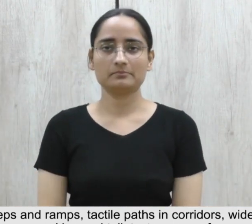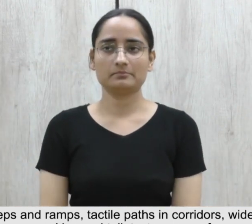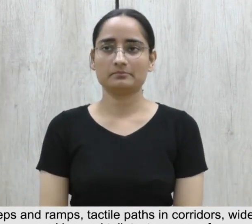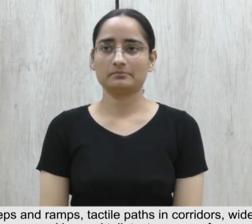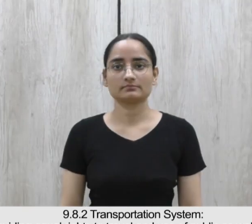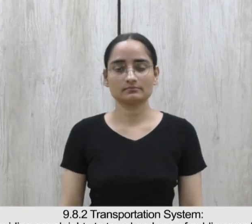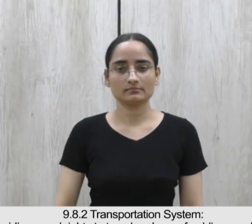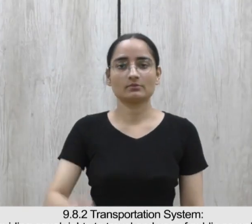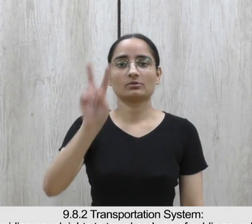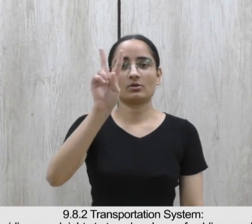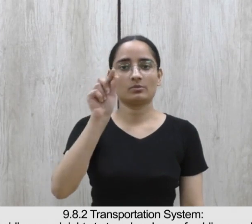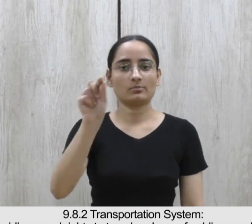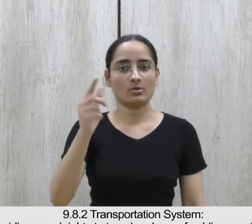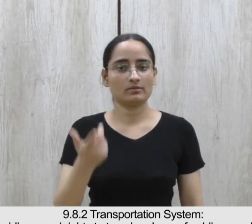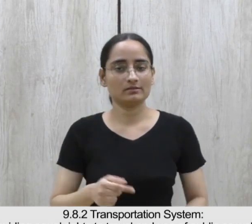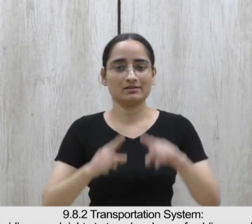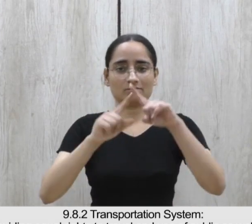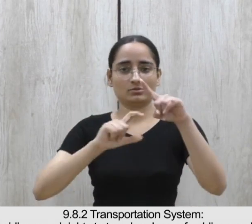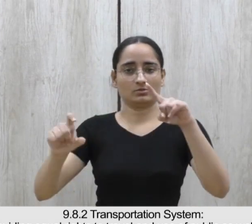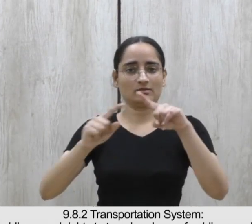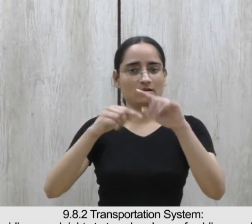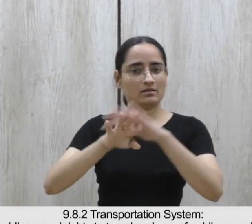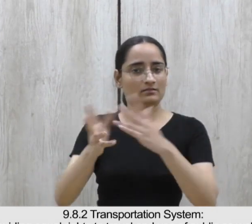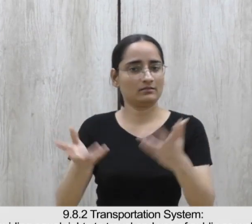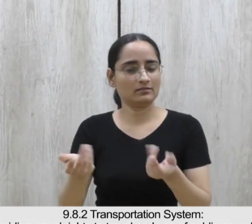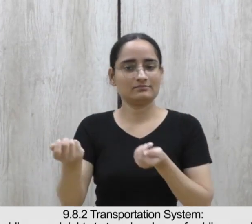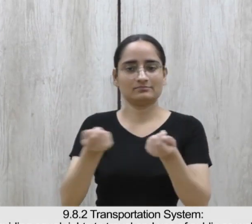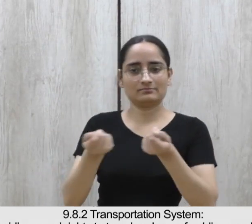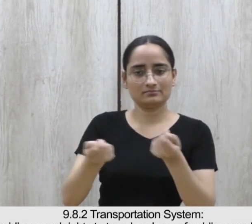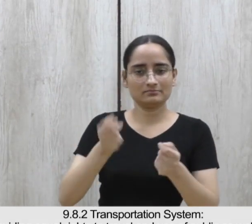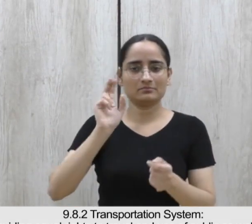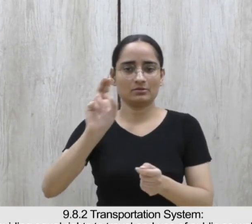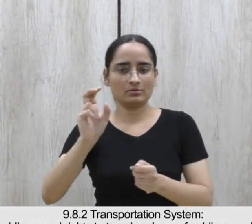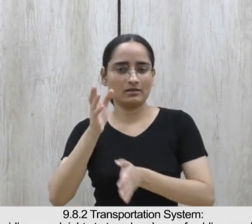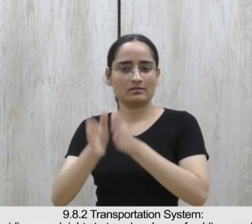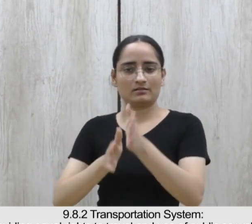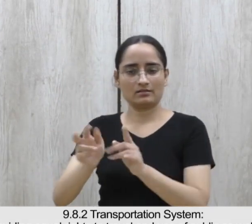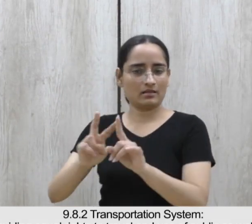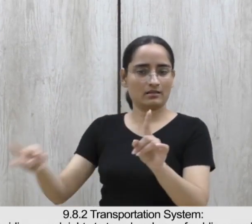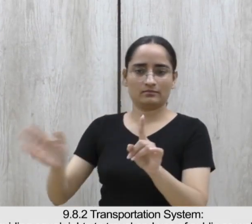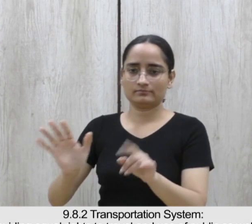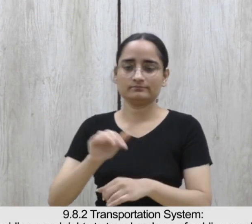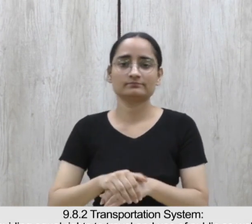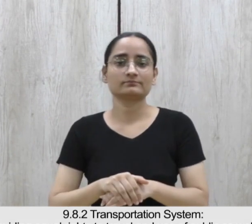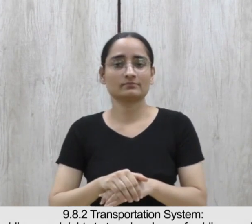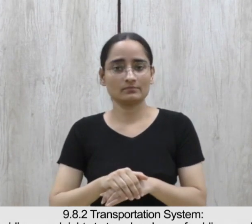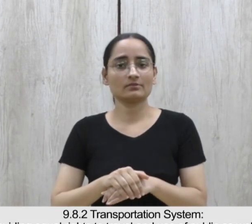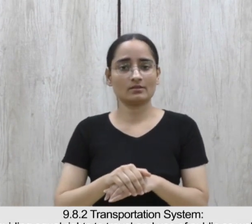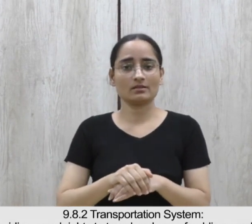a few. Second point. 9.8.2. Transportation System